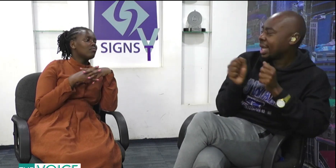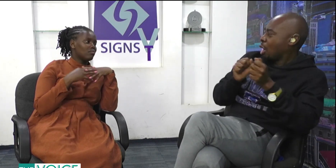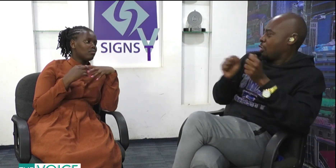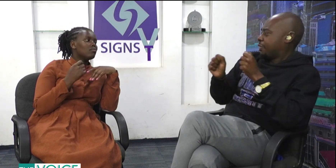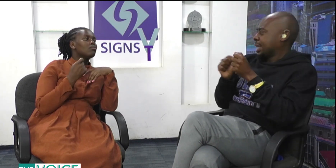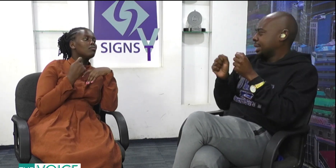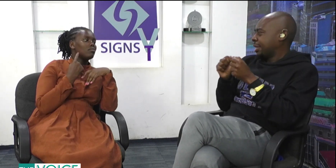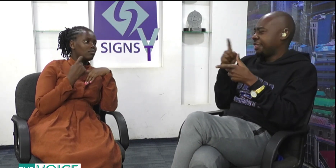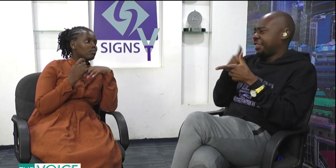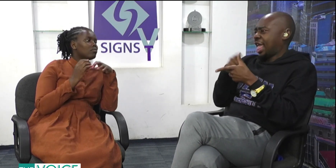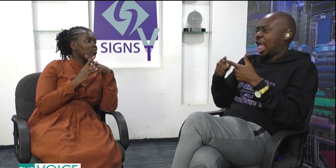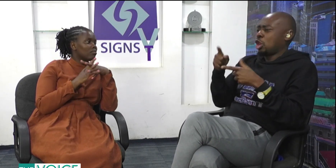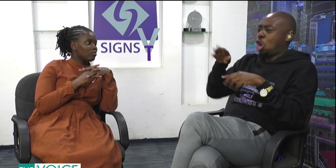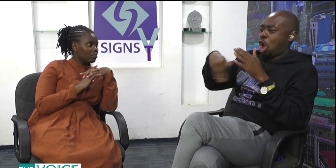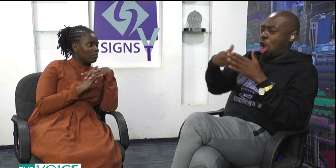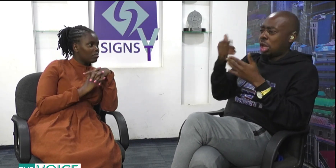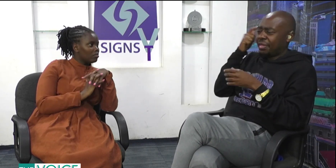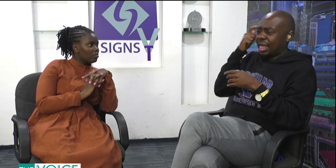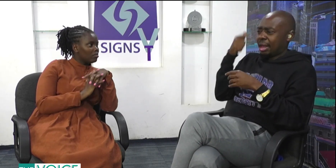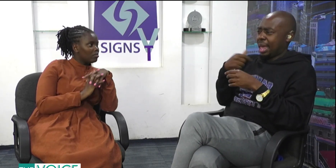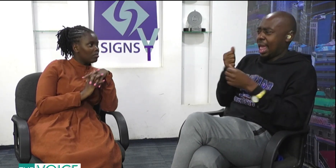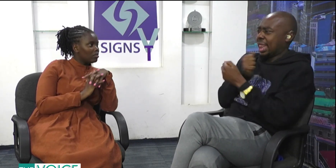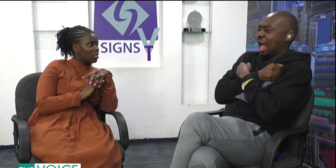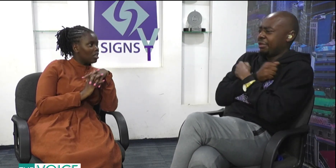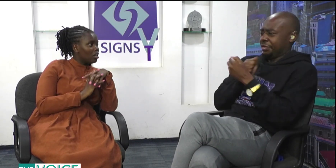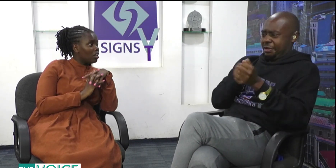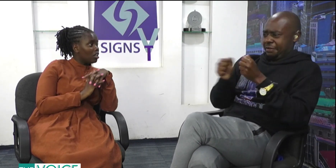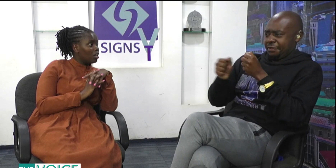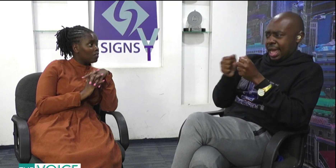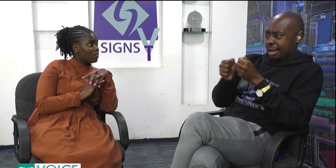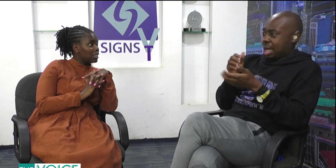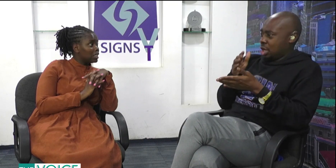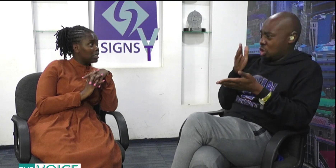because they really wanted me to take off my hearing aid.